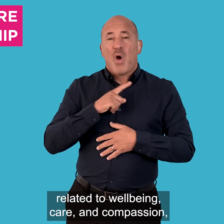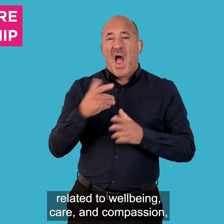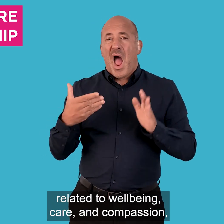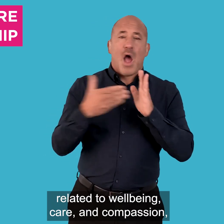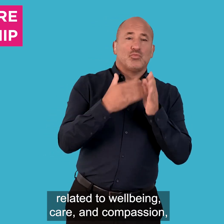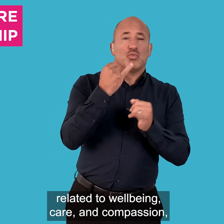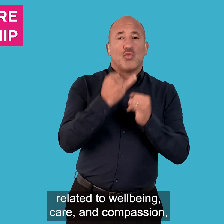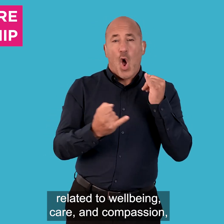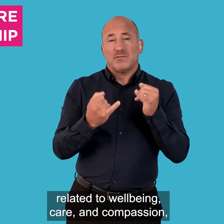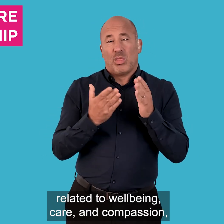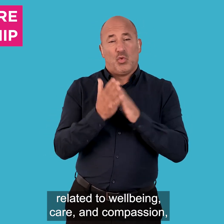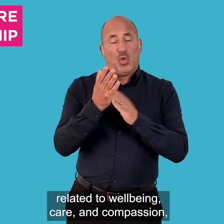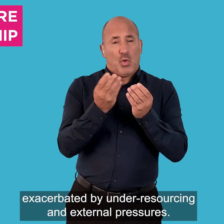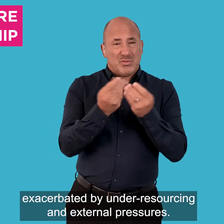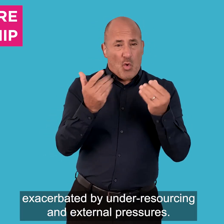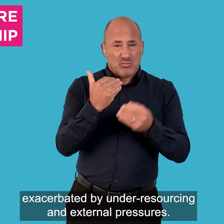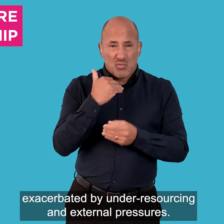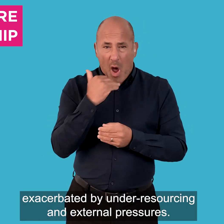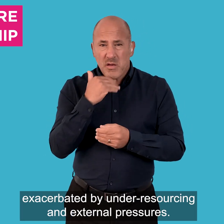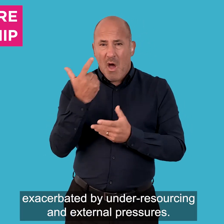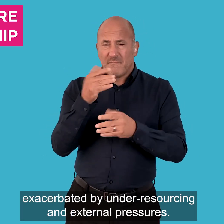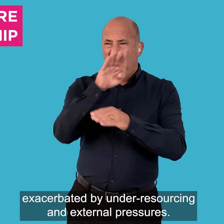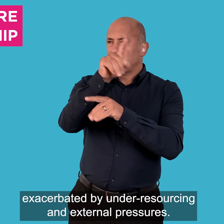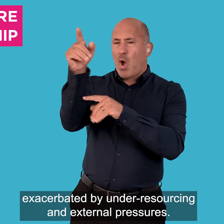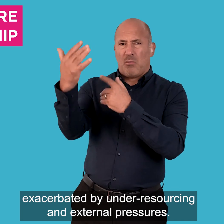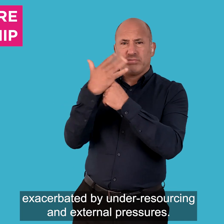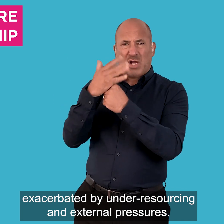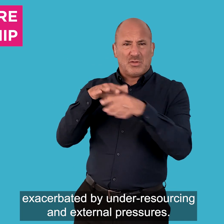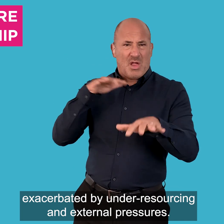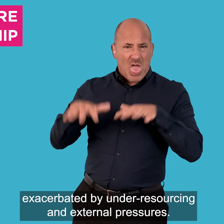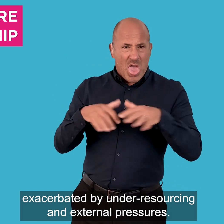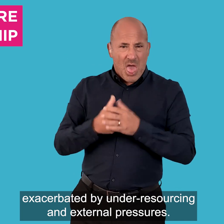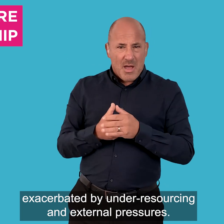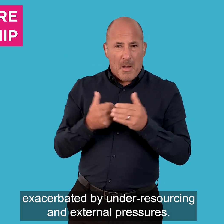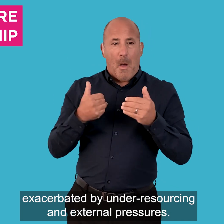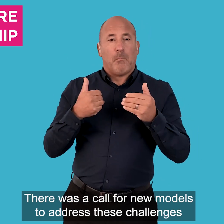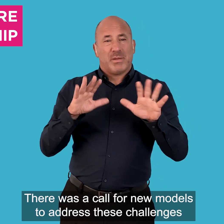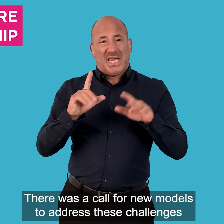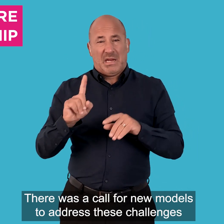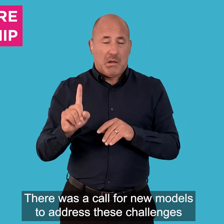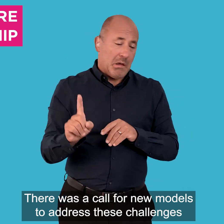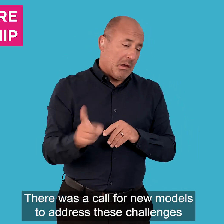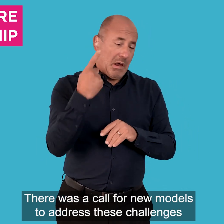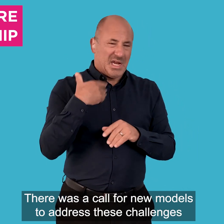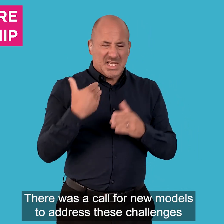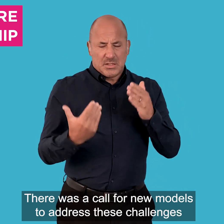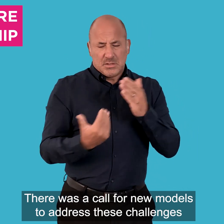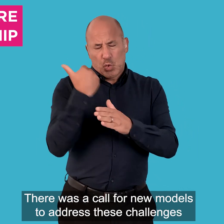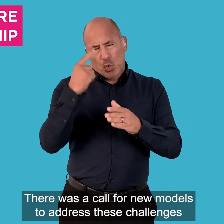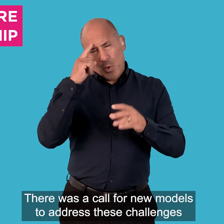related to well-being care and compassion, exacerbated by under-resourcing and external pressures. There